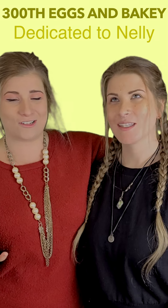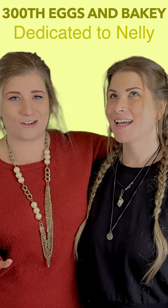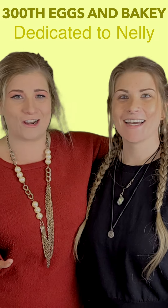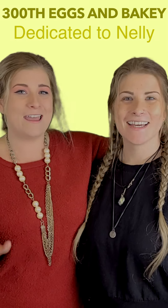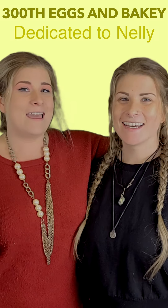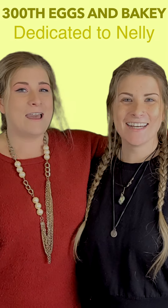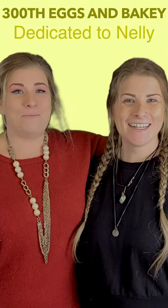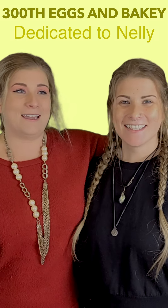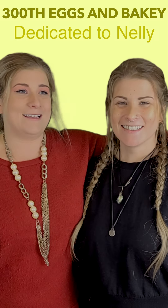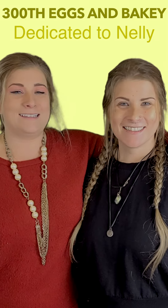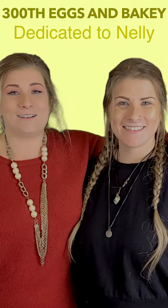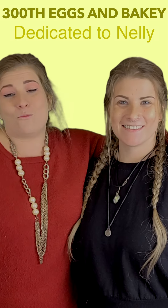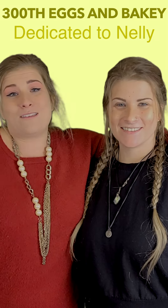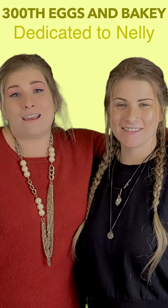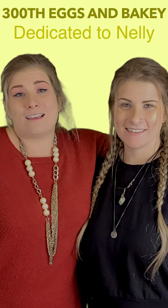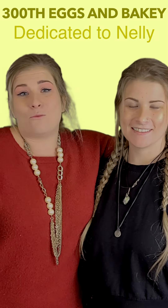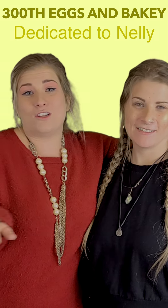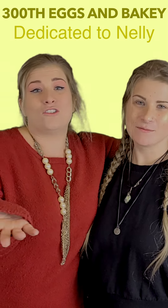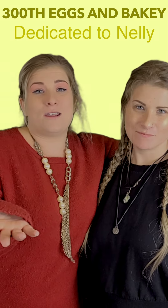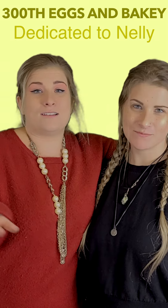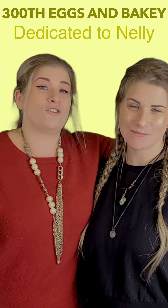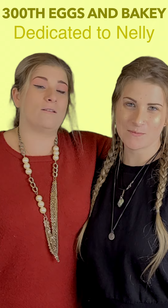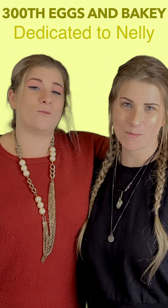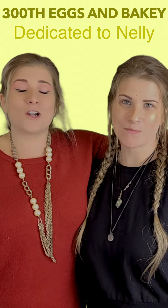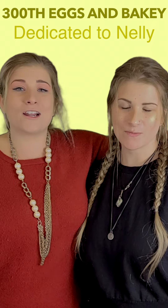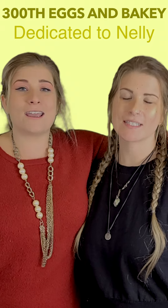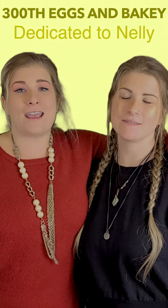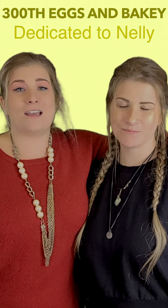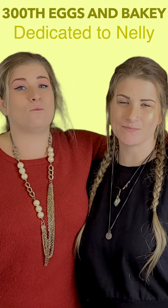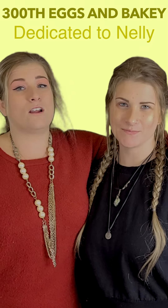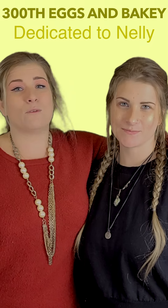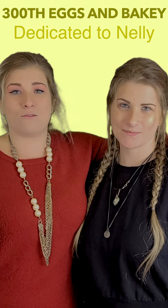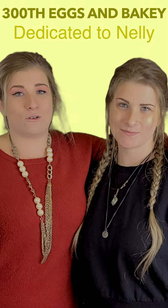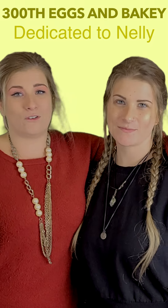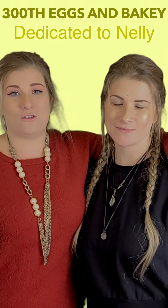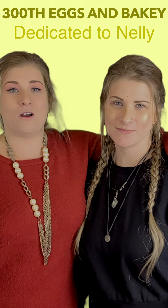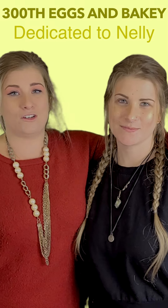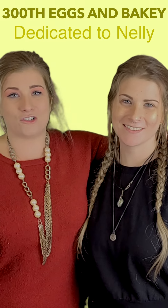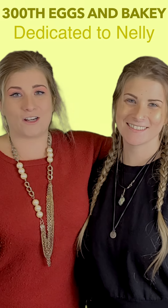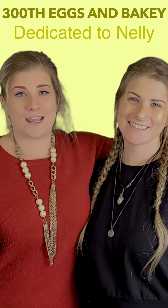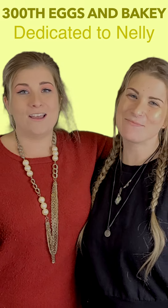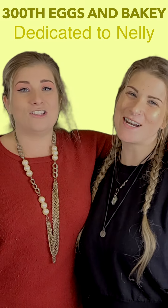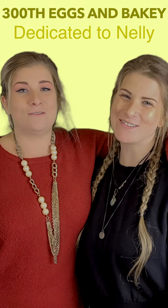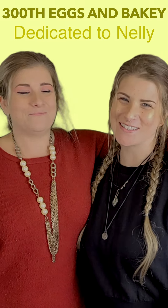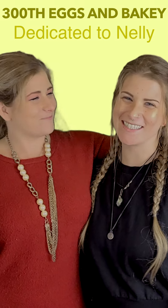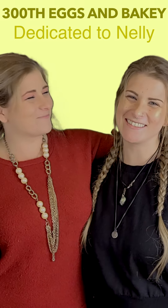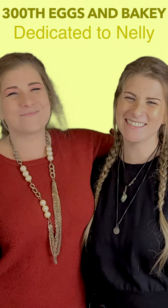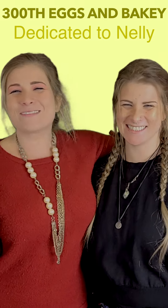her, because we think that what you're doing is incredible work, and we are really rooting for you on your journey. Proud of you. So